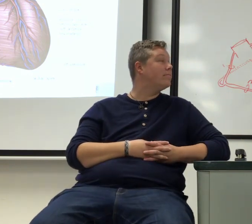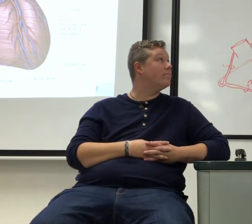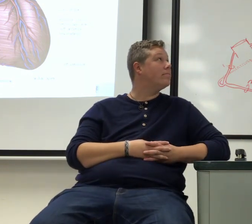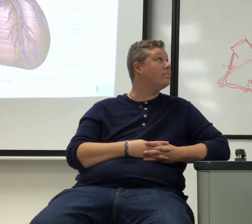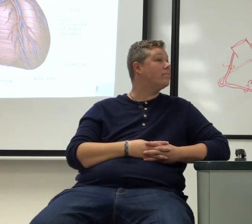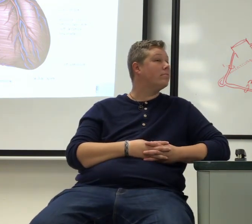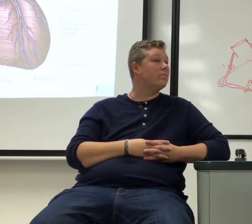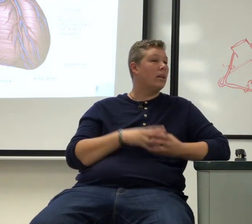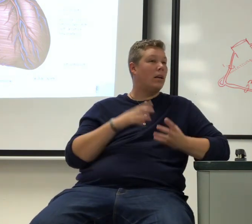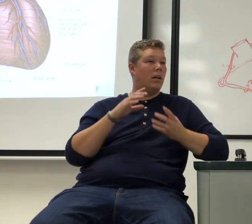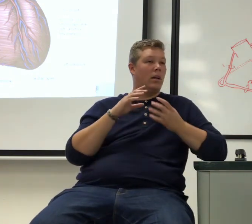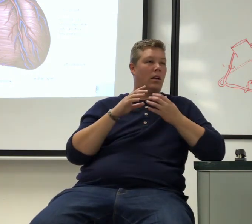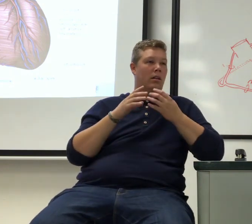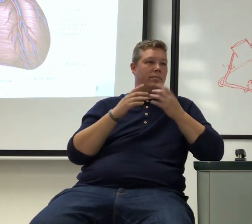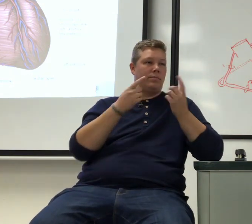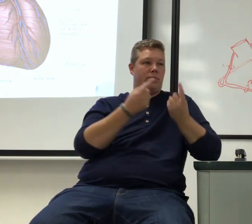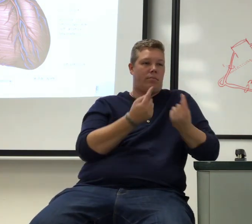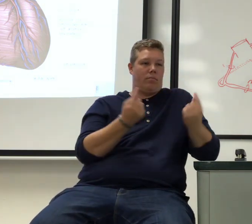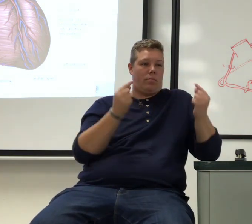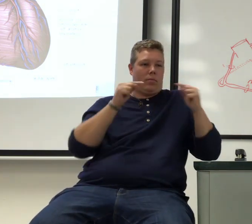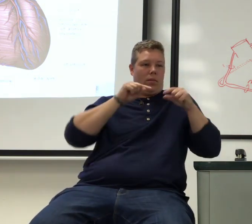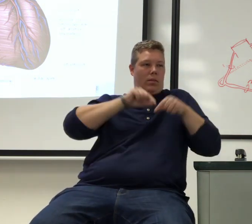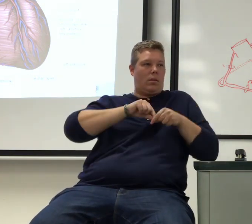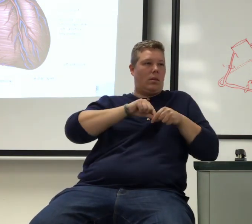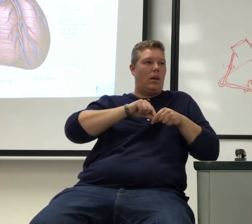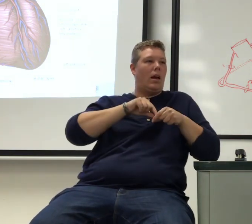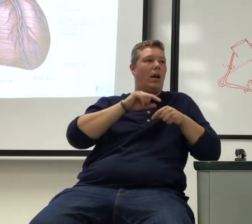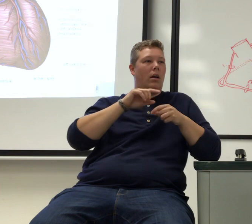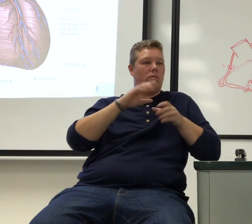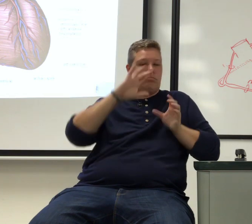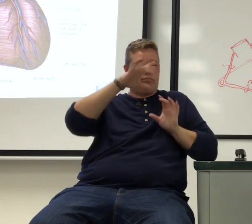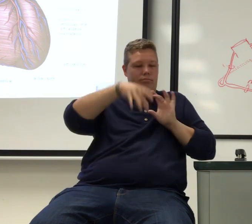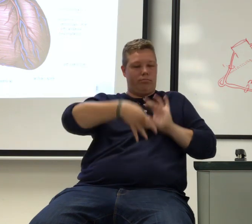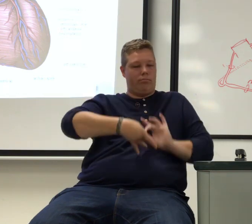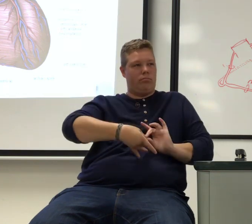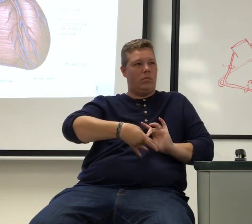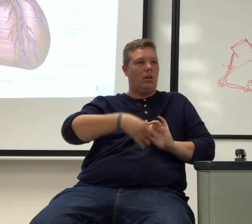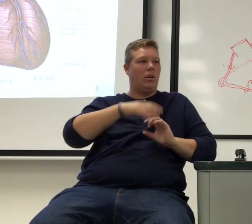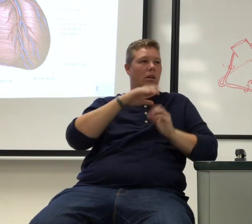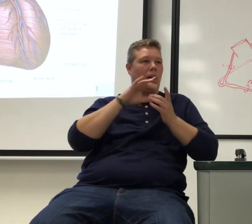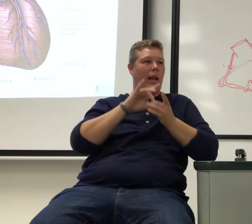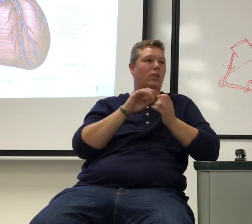It connects with the posterior interventricular artery, so they connect front to back. Okay.